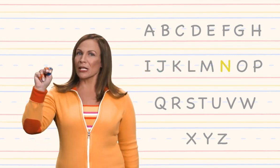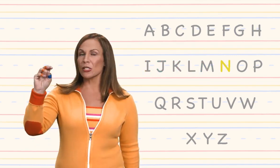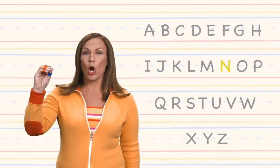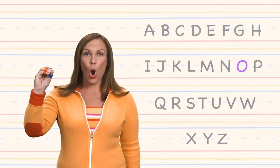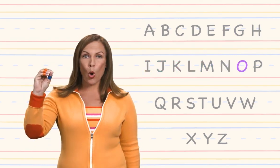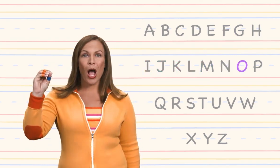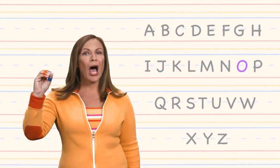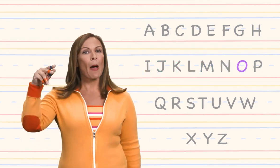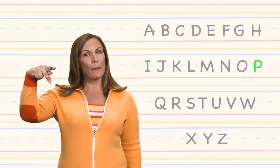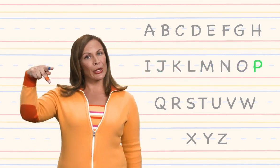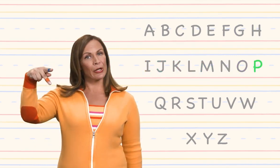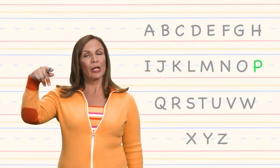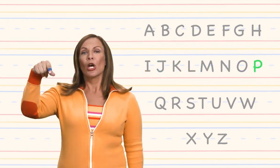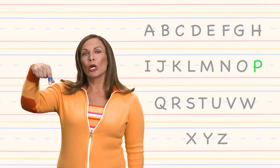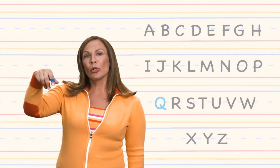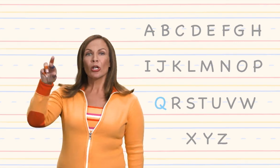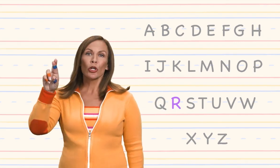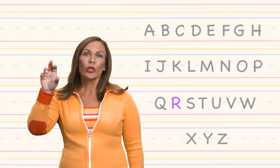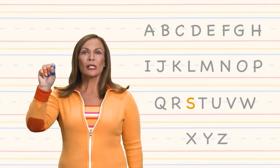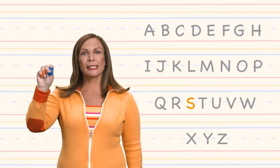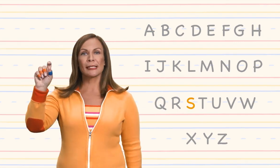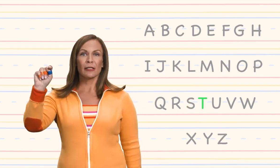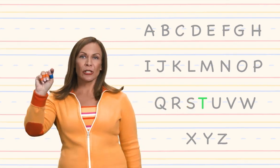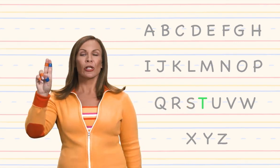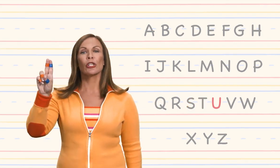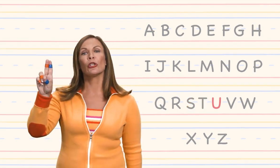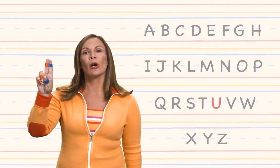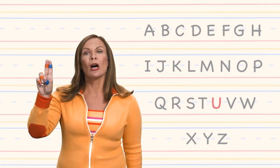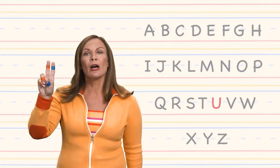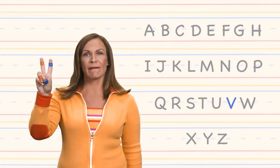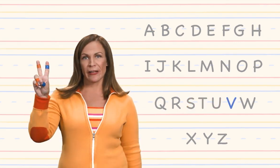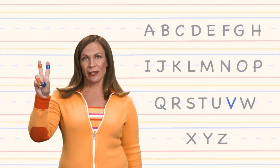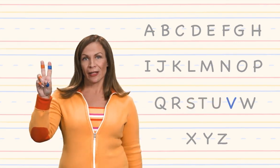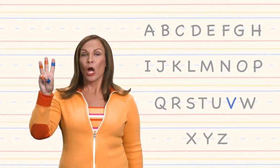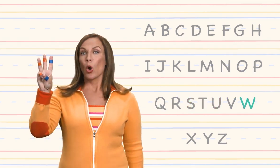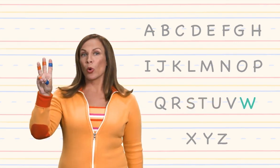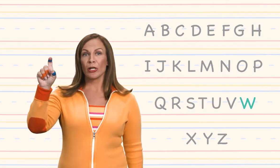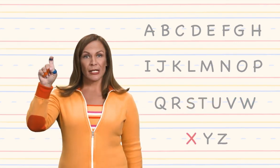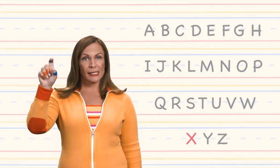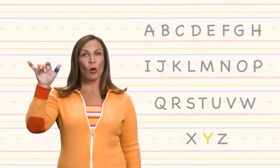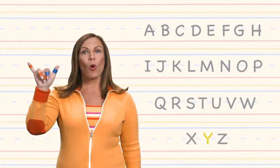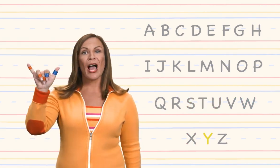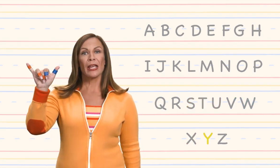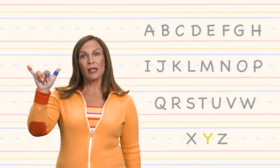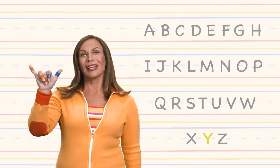N, O, op, Q, R, S, T, U, V, W, X, Y, Y, E.